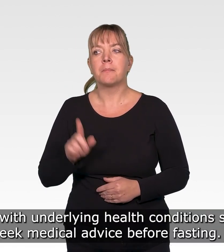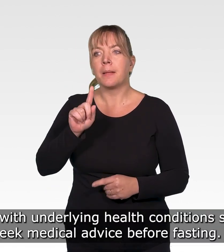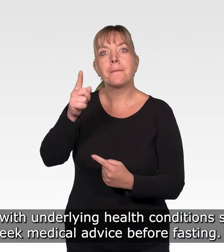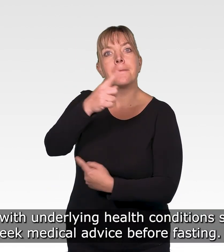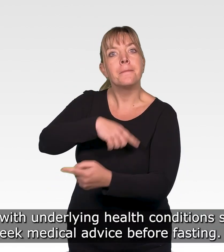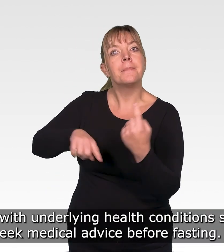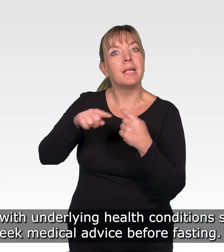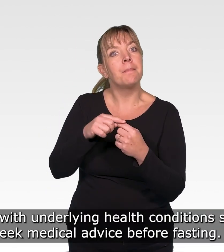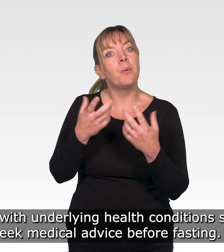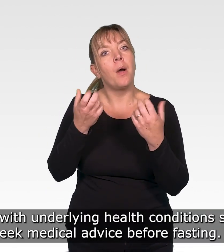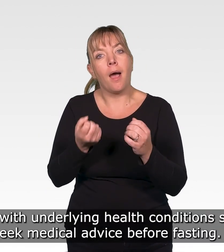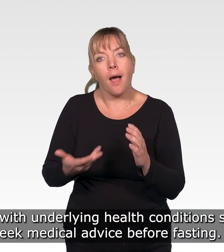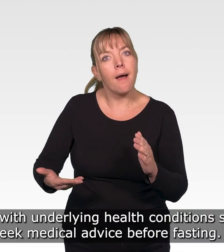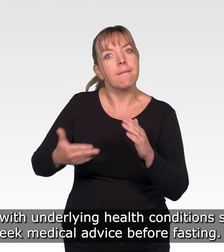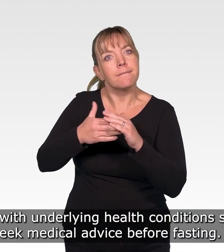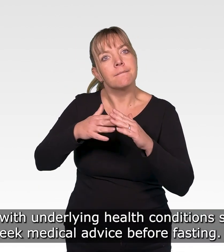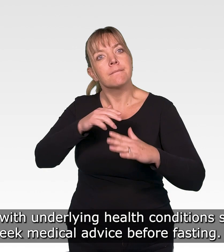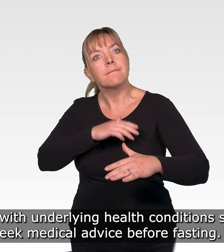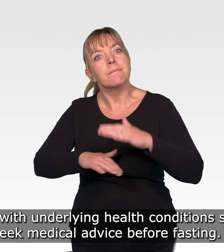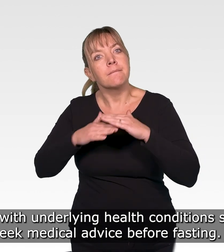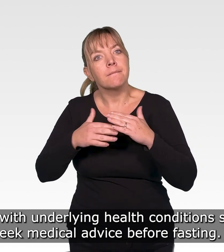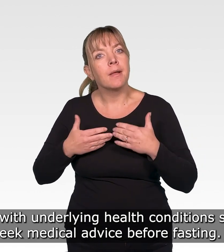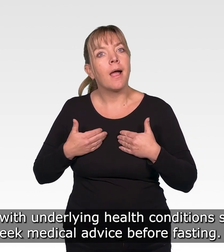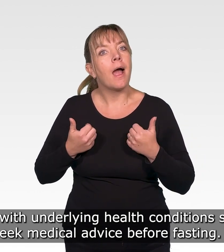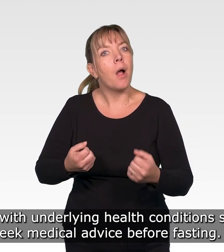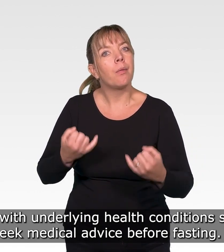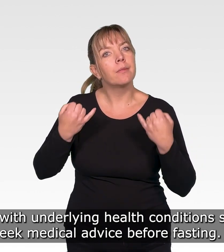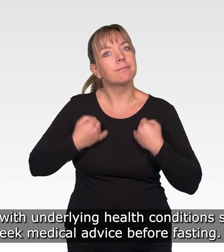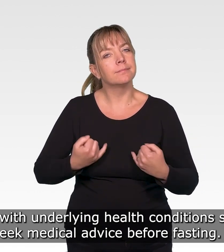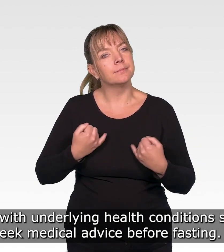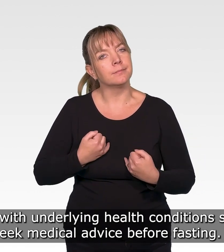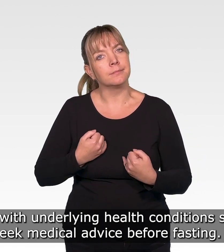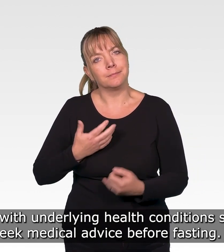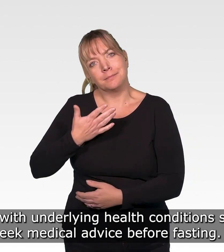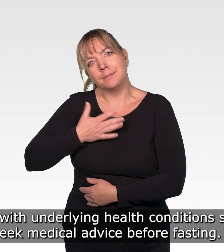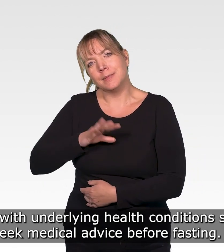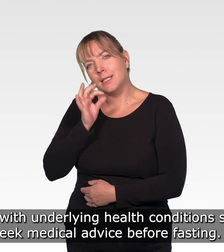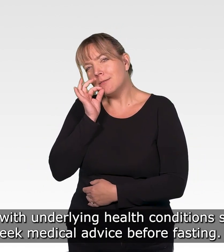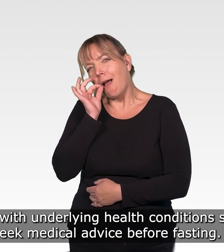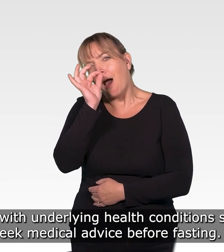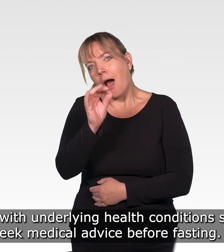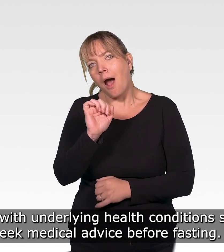People with underlying health conditions should seek medical advice before fasting.